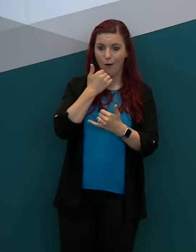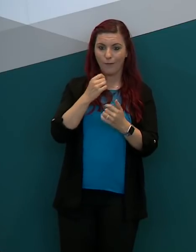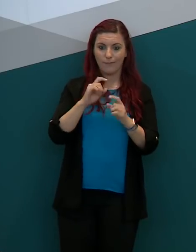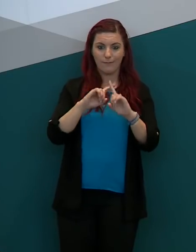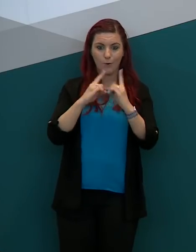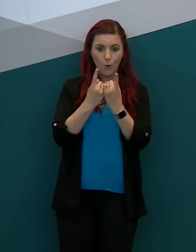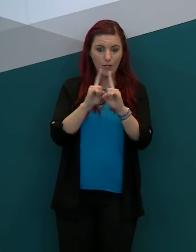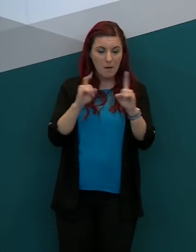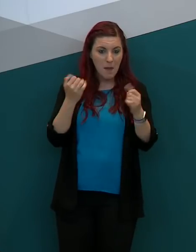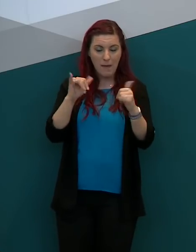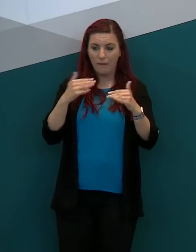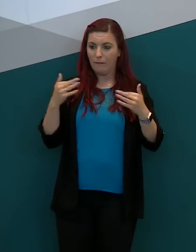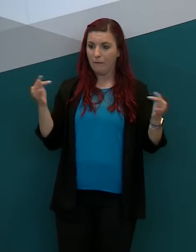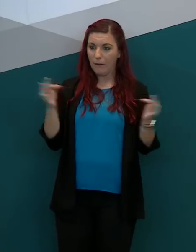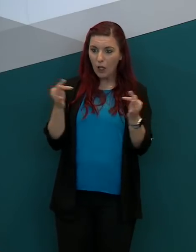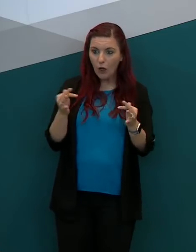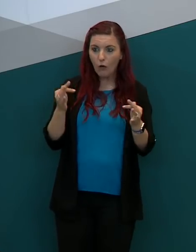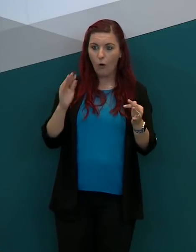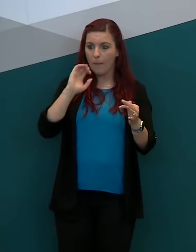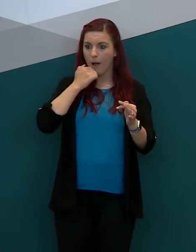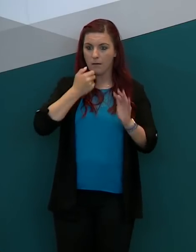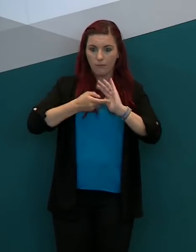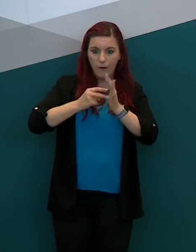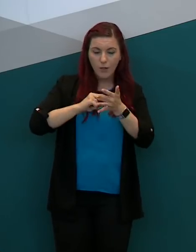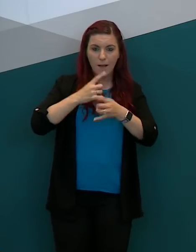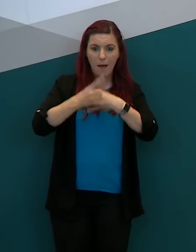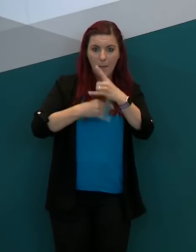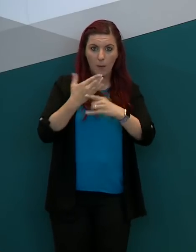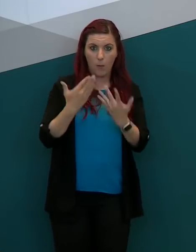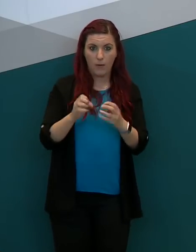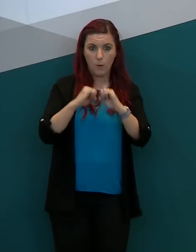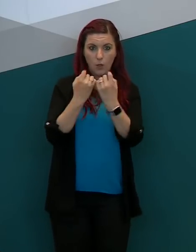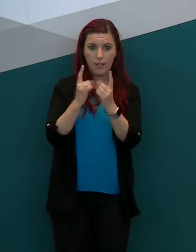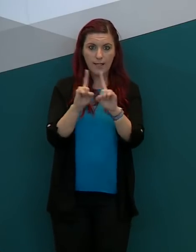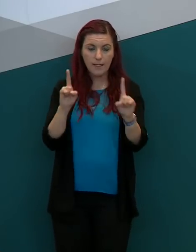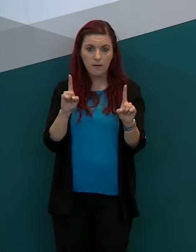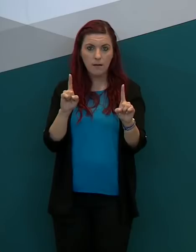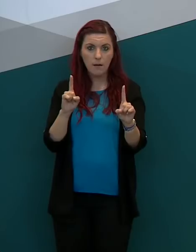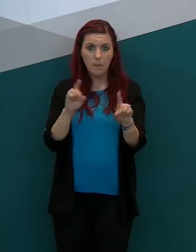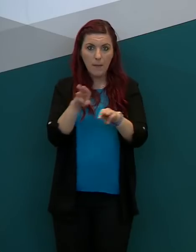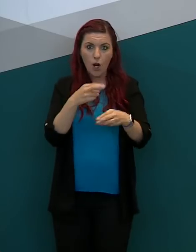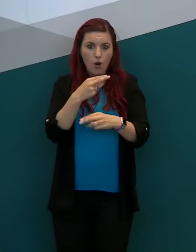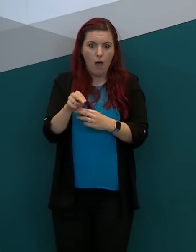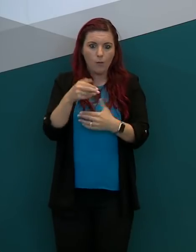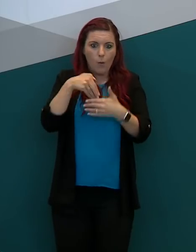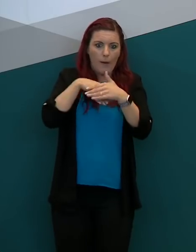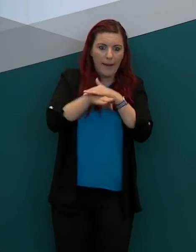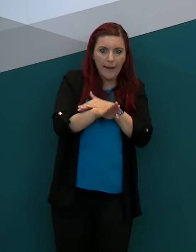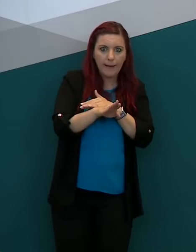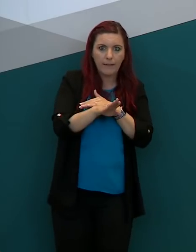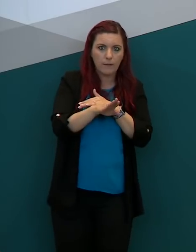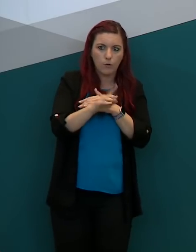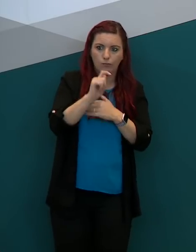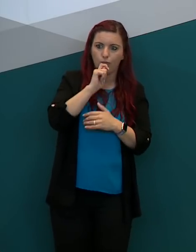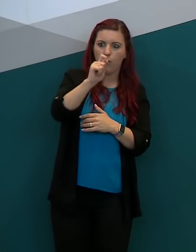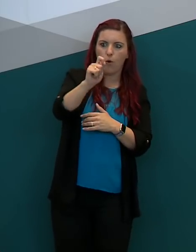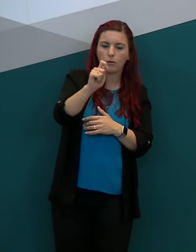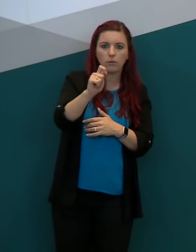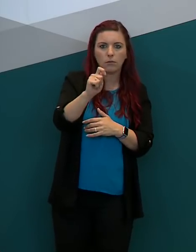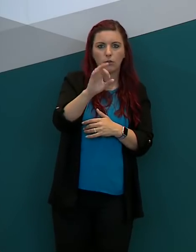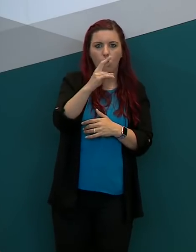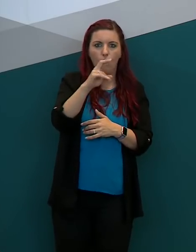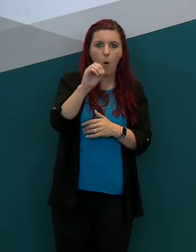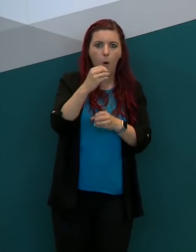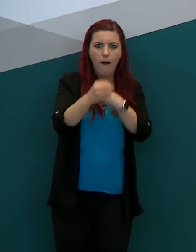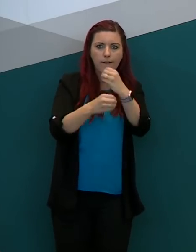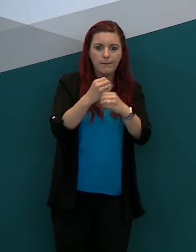perhaps fear, perhaps because of the arrangements that we have in place in terms of social distancing and so on, people are not coming forward to GRO offices